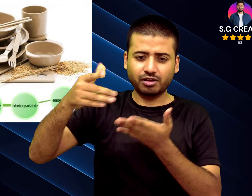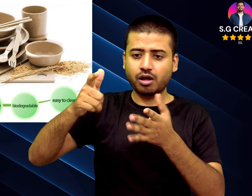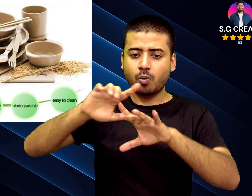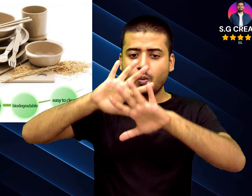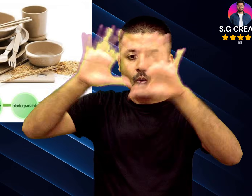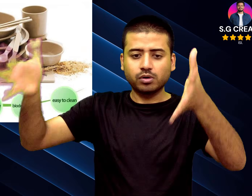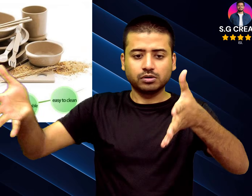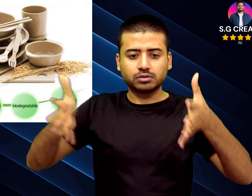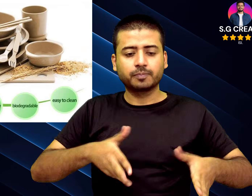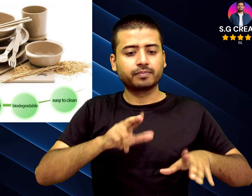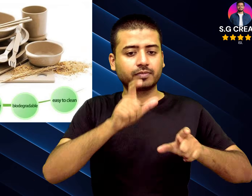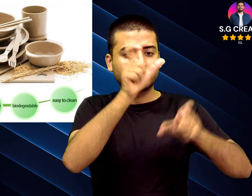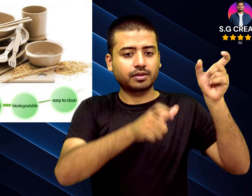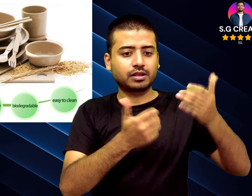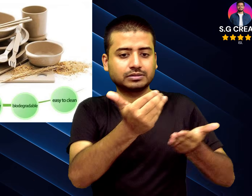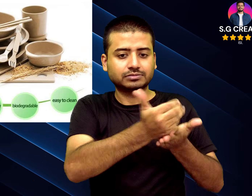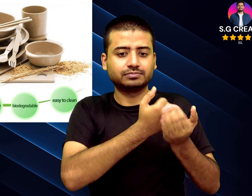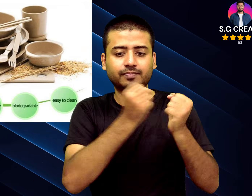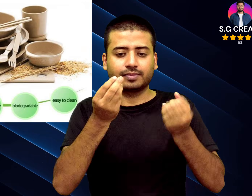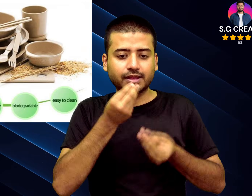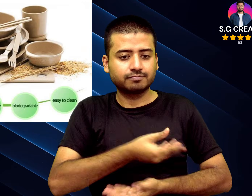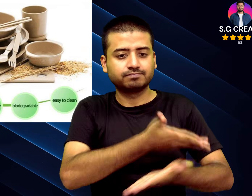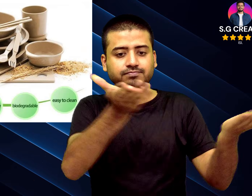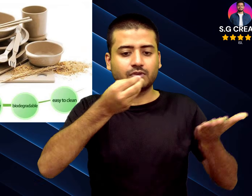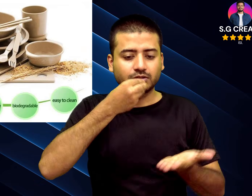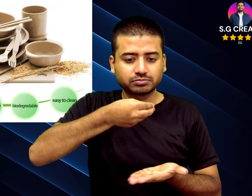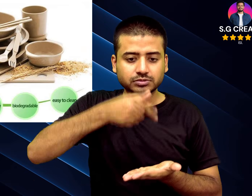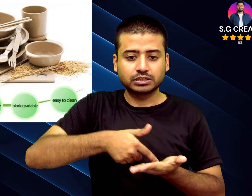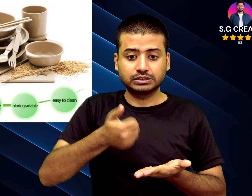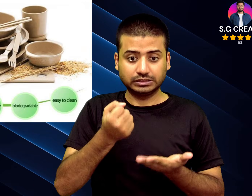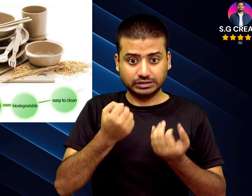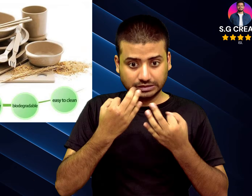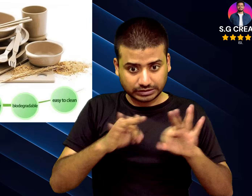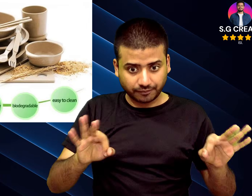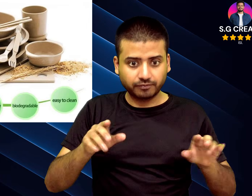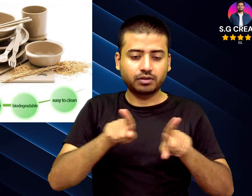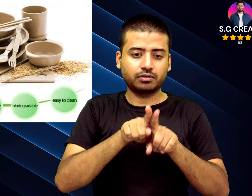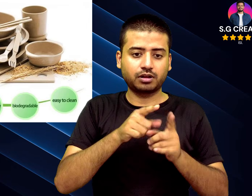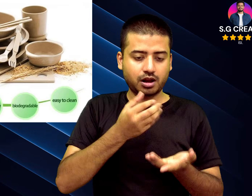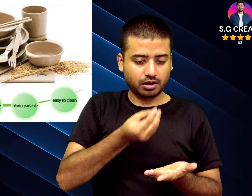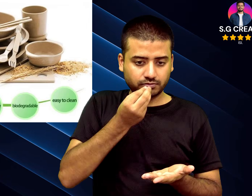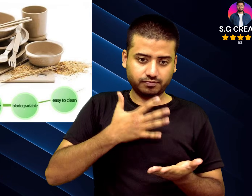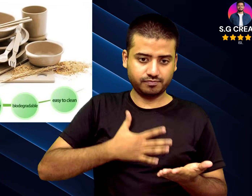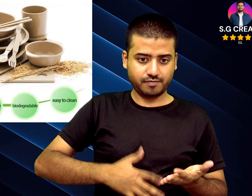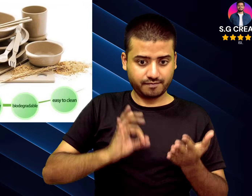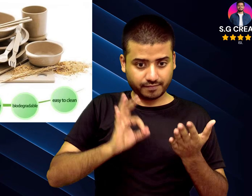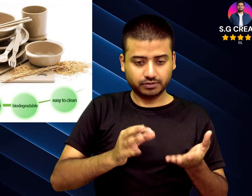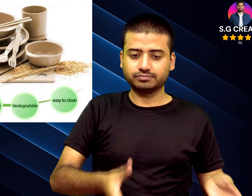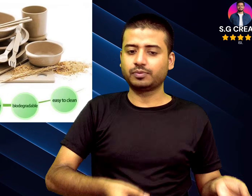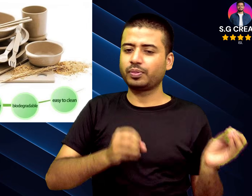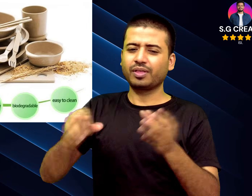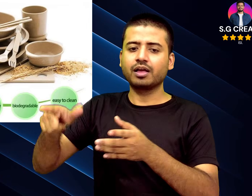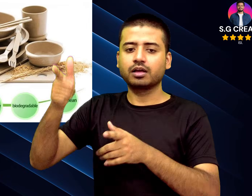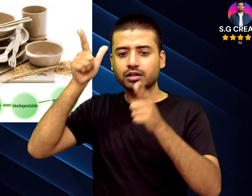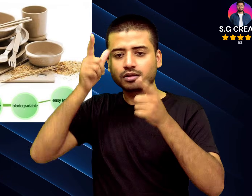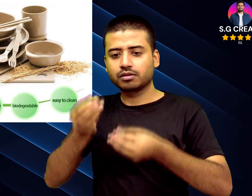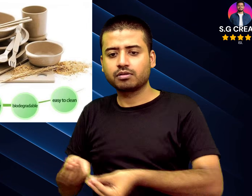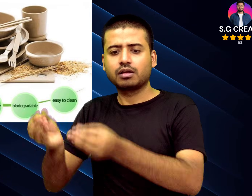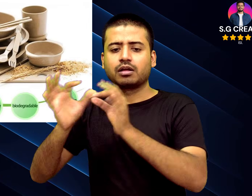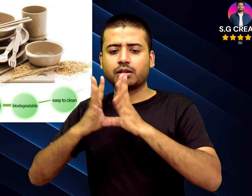metal shavings from contaminating the batch. Because rice husk powder cannot stick together on its own under normal conditions, it must